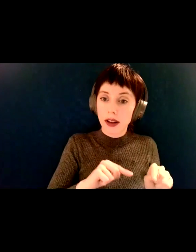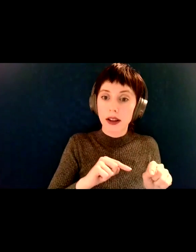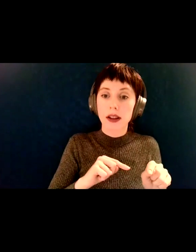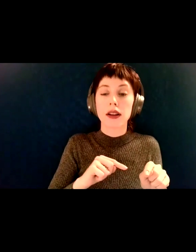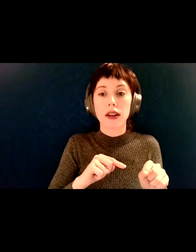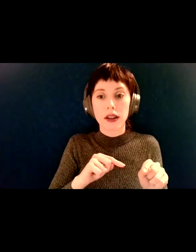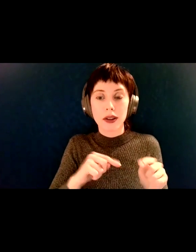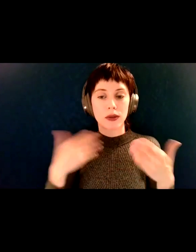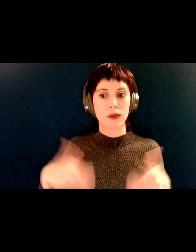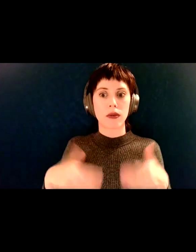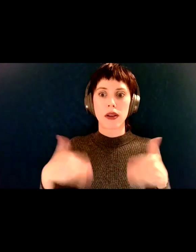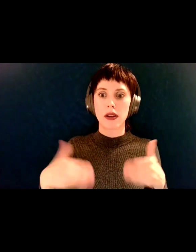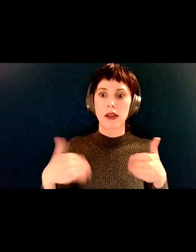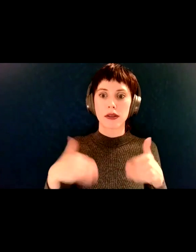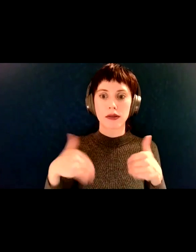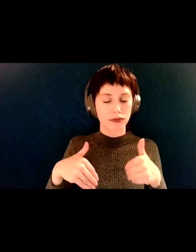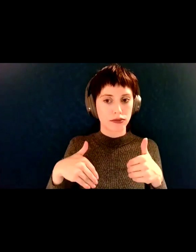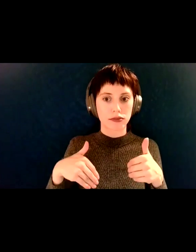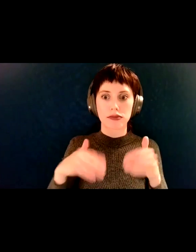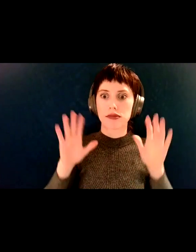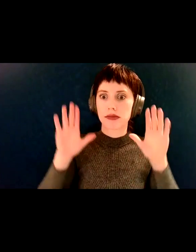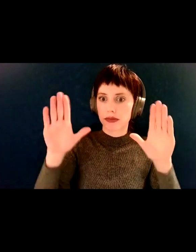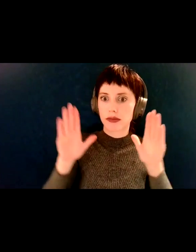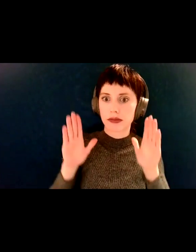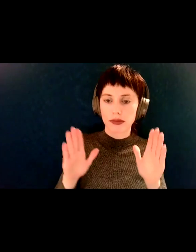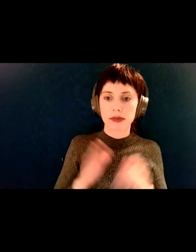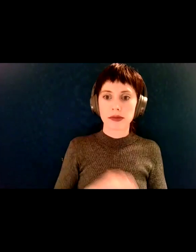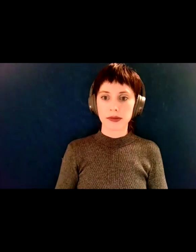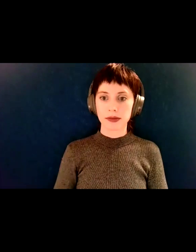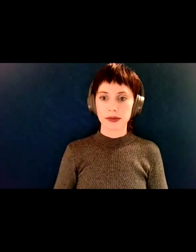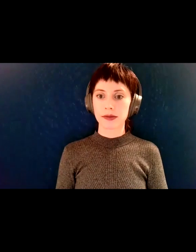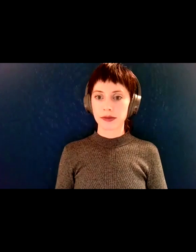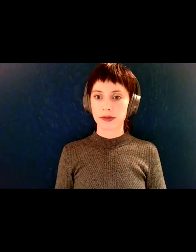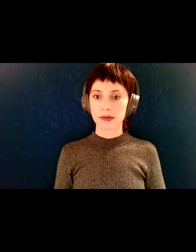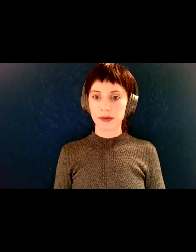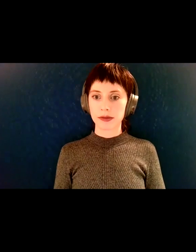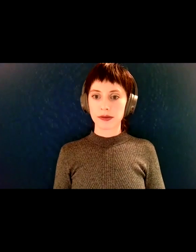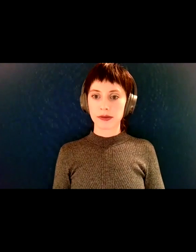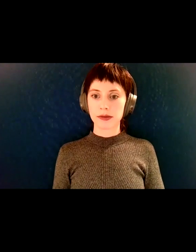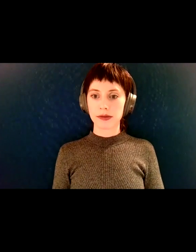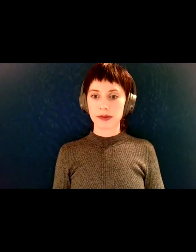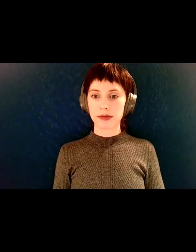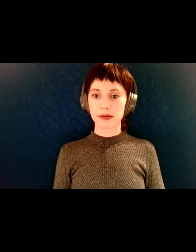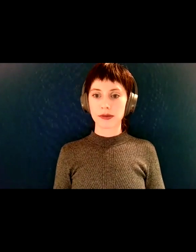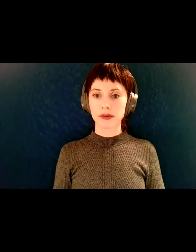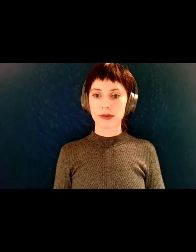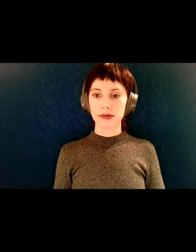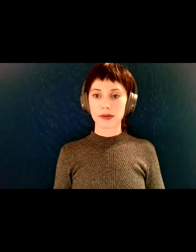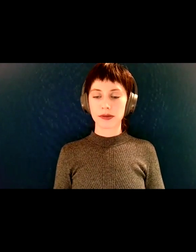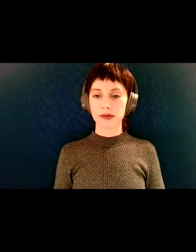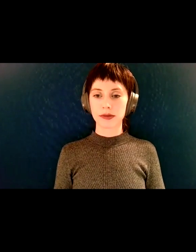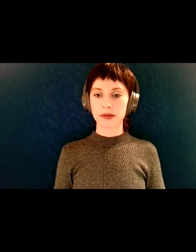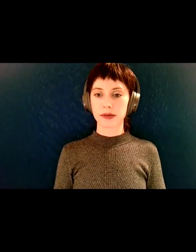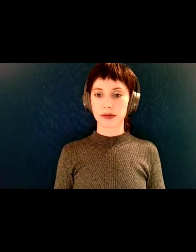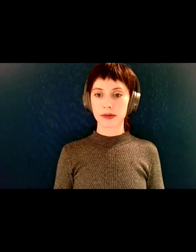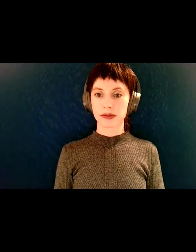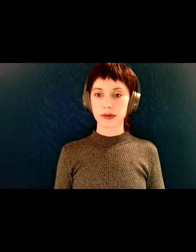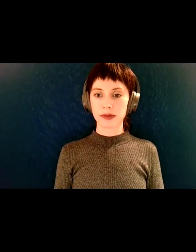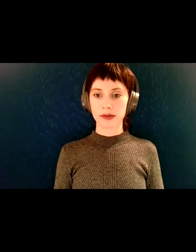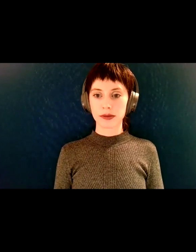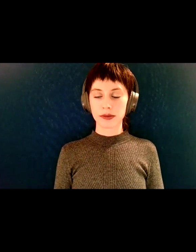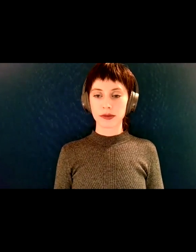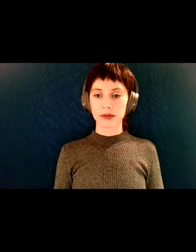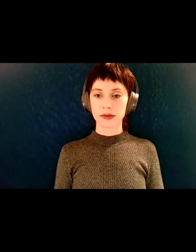we want to keep doing a lot of outreach and